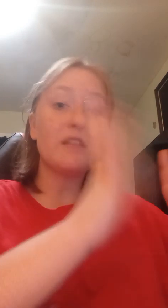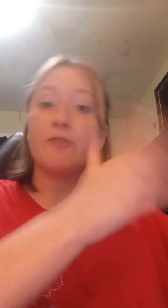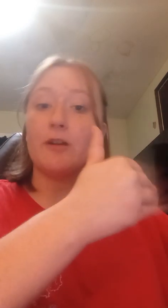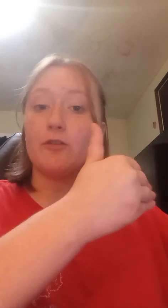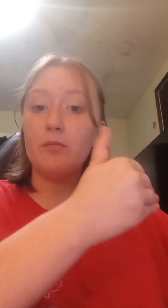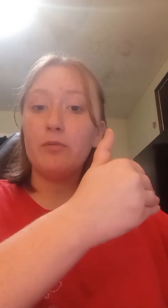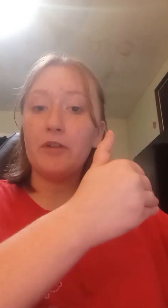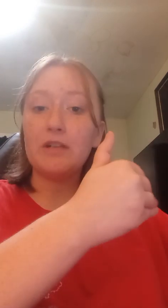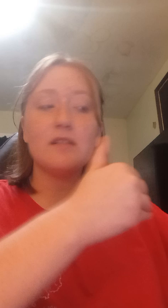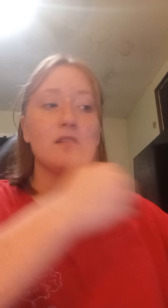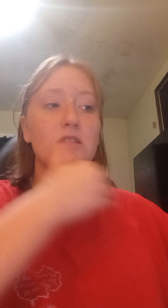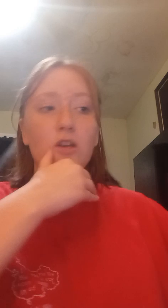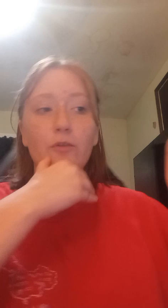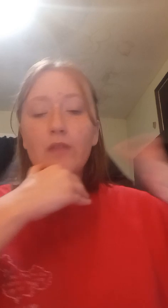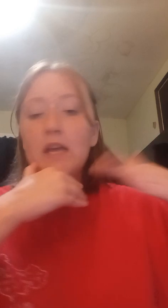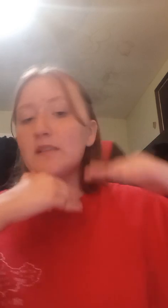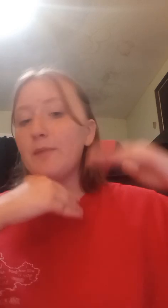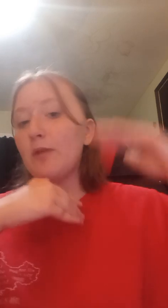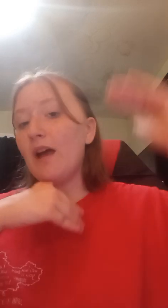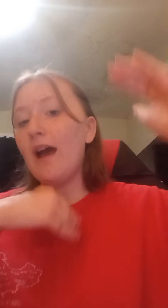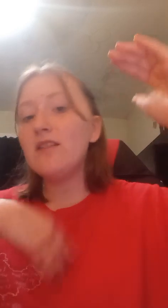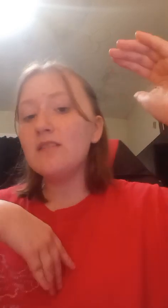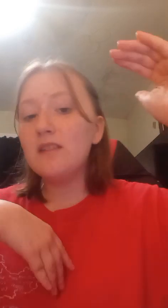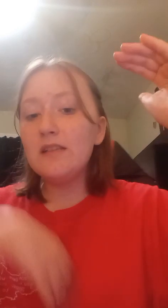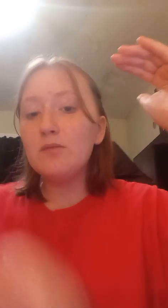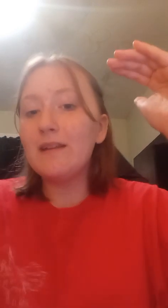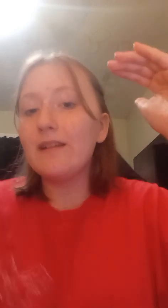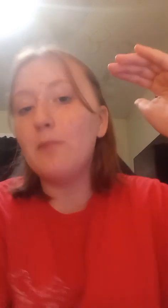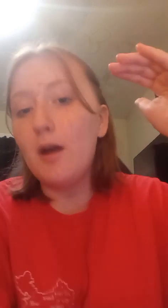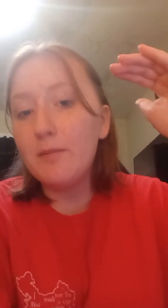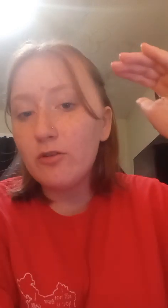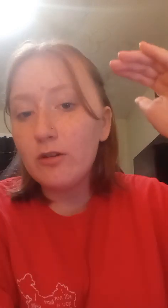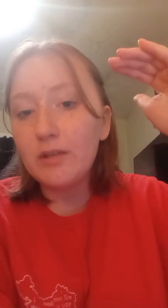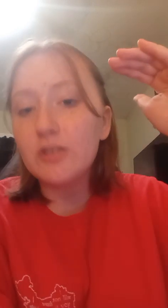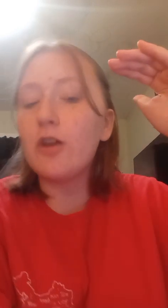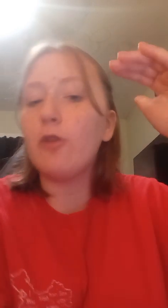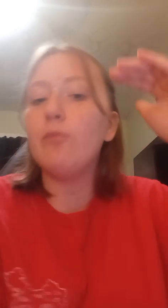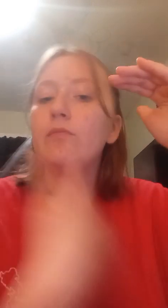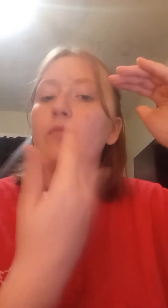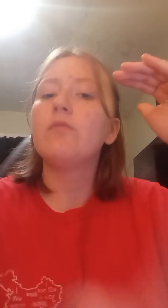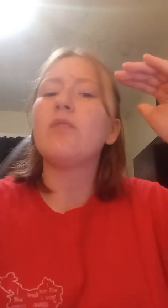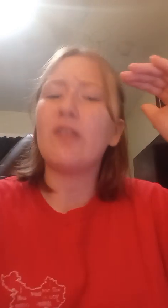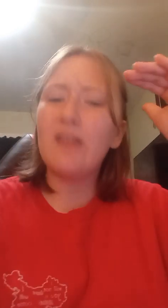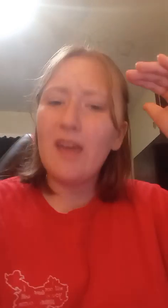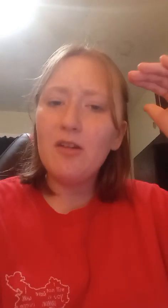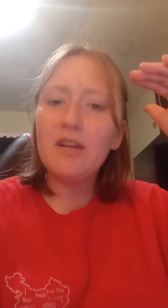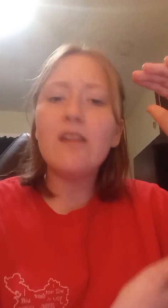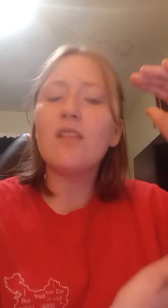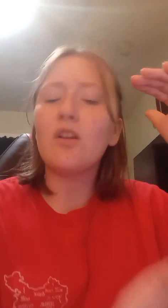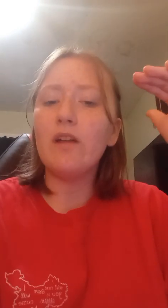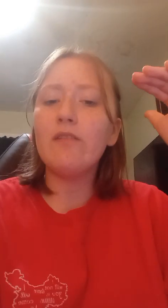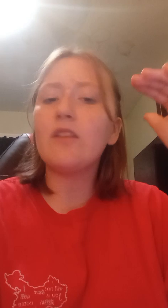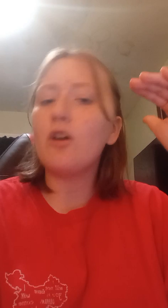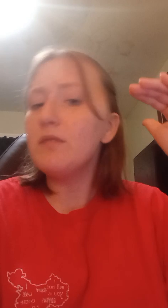group, for instance. So, somebody with the higher signs would be like the mom of the group because, they're caring and they're loving and they're always there for you.